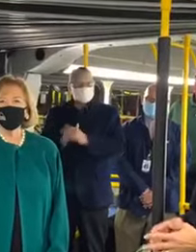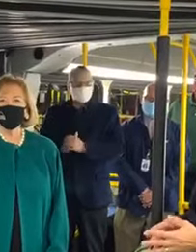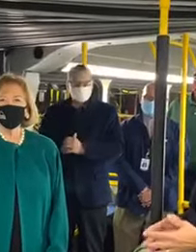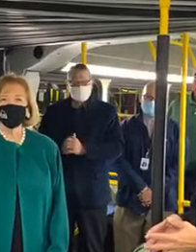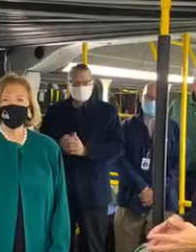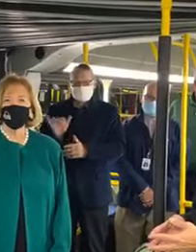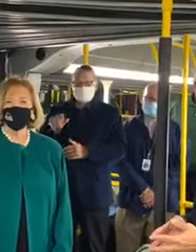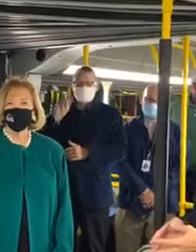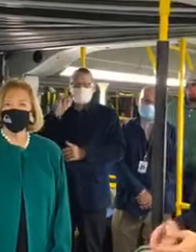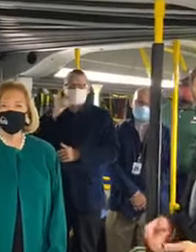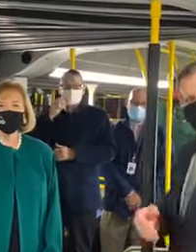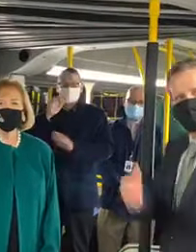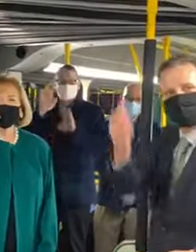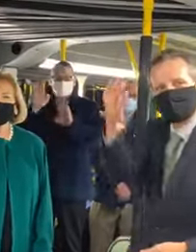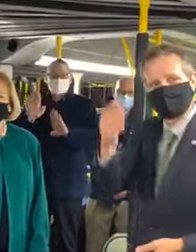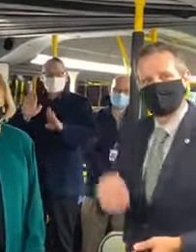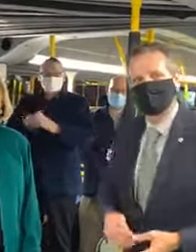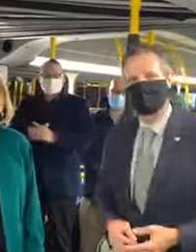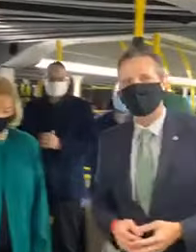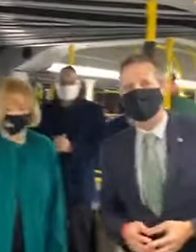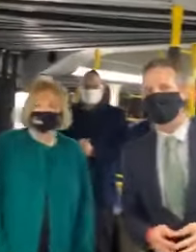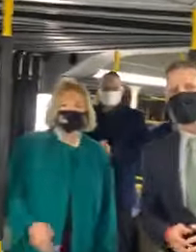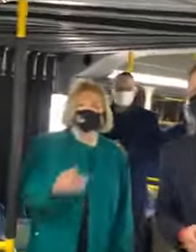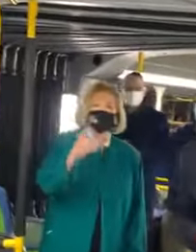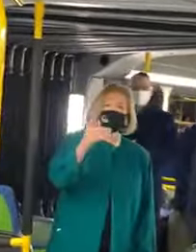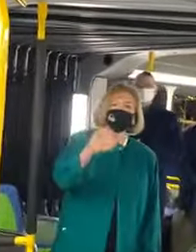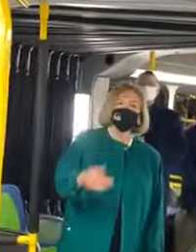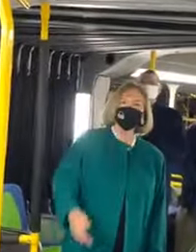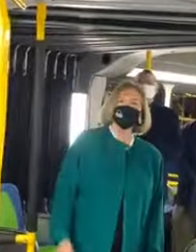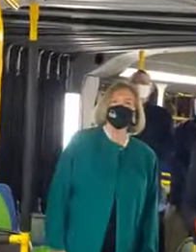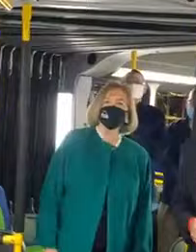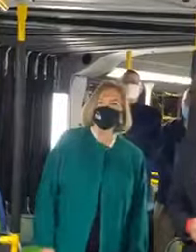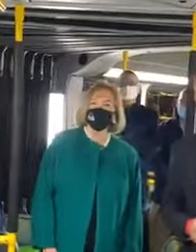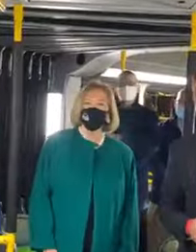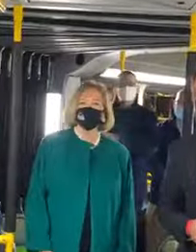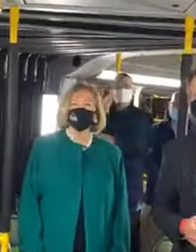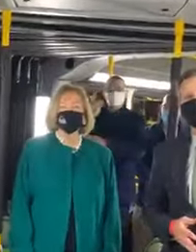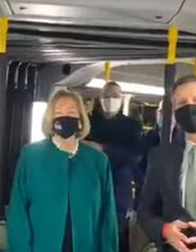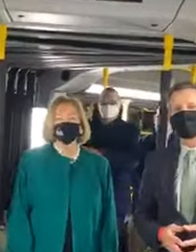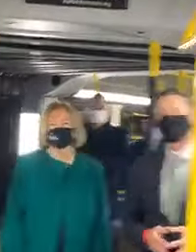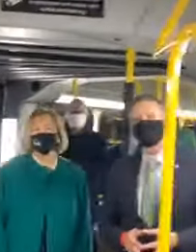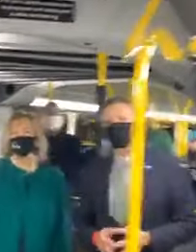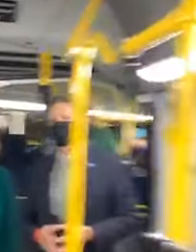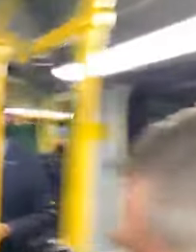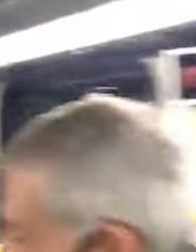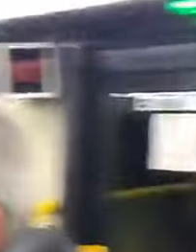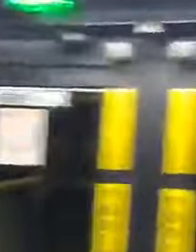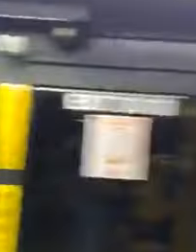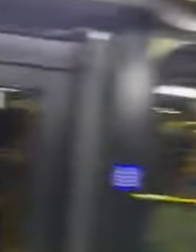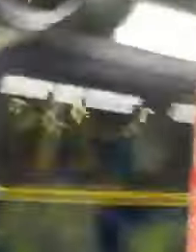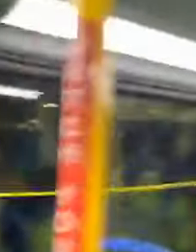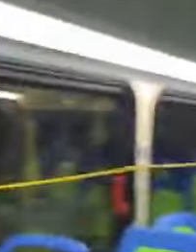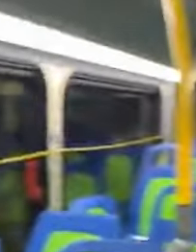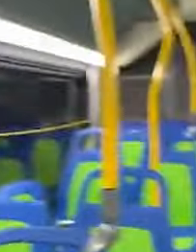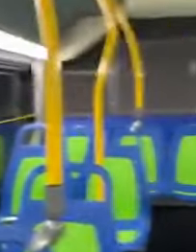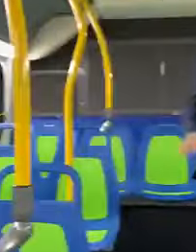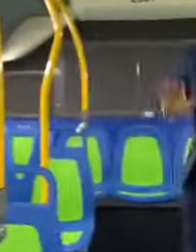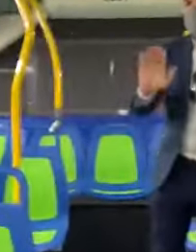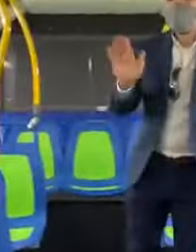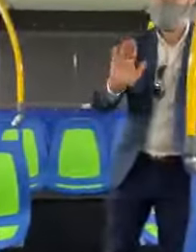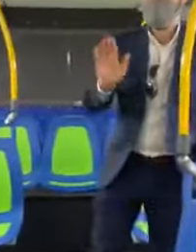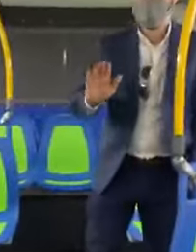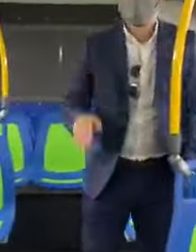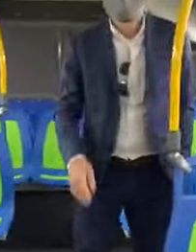That's good. Doors closing. So Mr. Ogilvy's at the, Mr. Ogilvy, let's get him on there, Tommy. he's at the